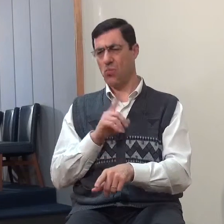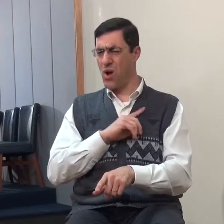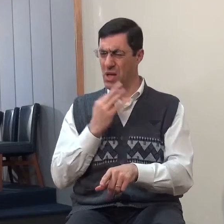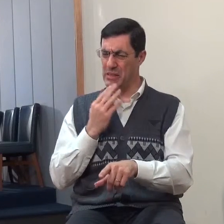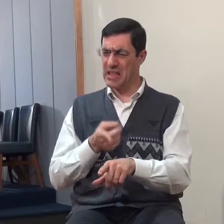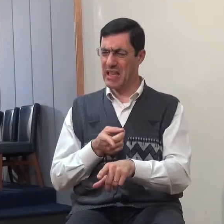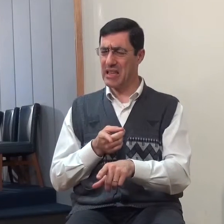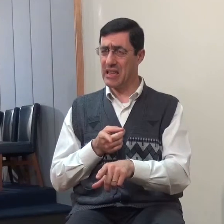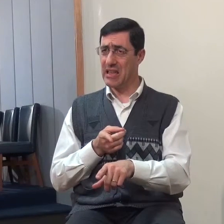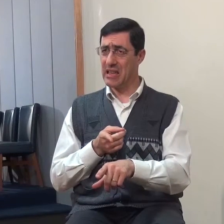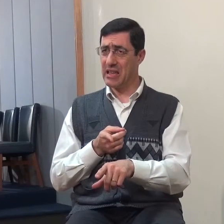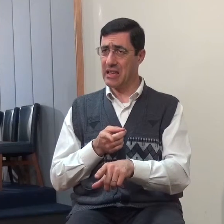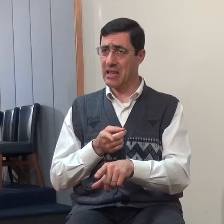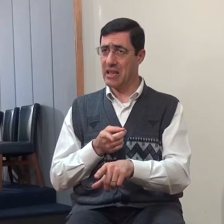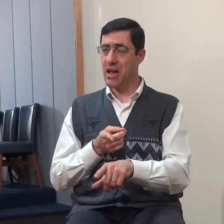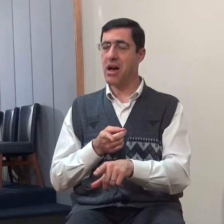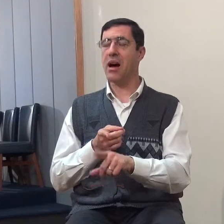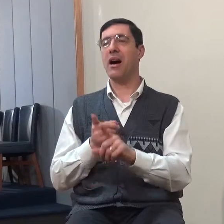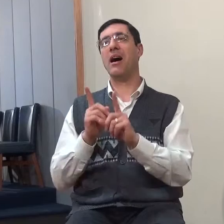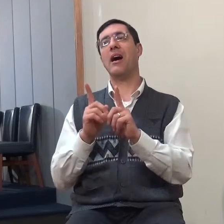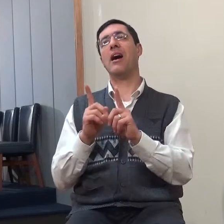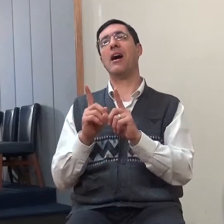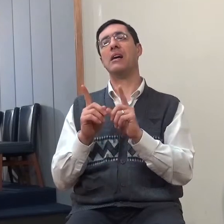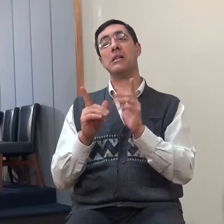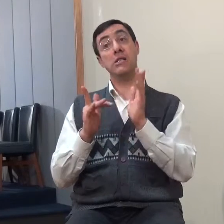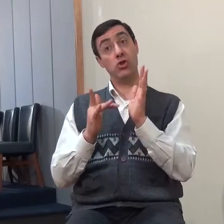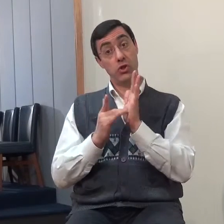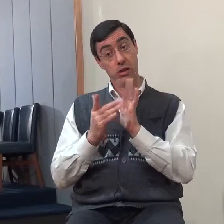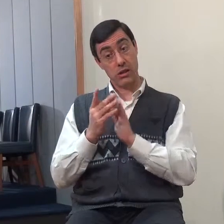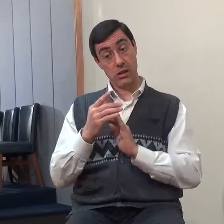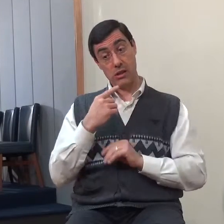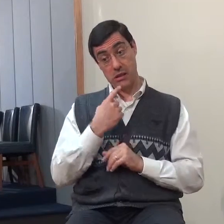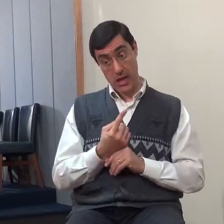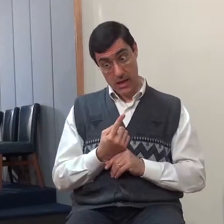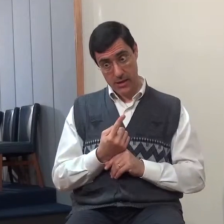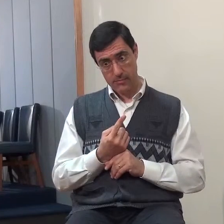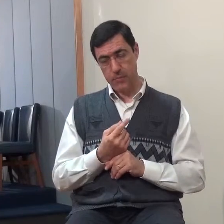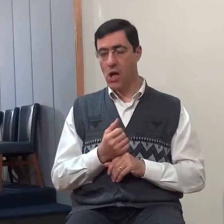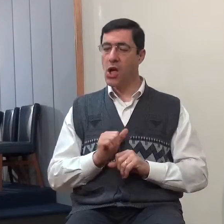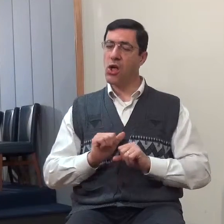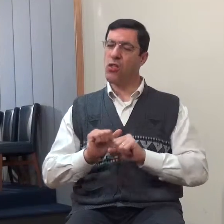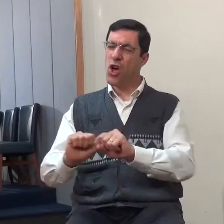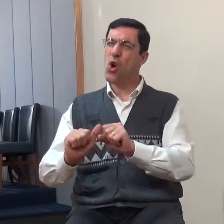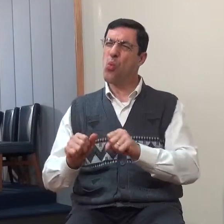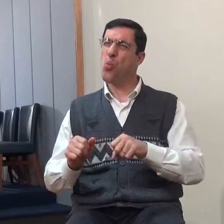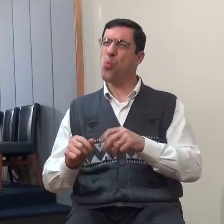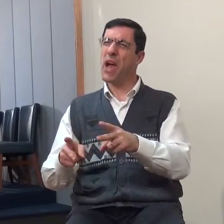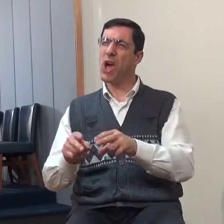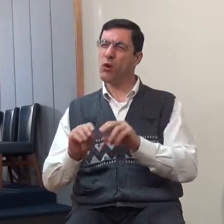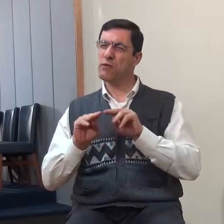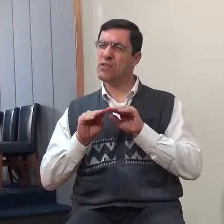because he seems to be saying the trouble with the traditional teaching is that it doesn't say